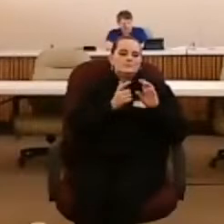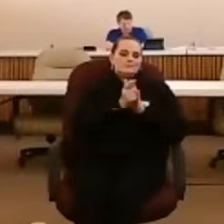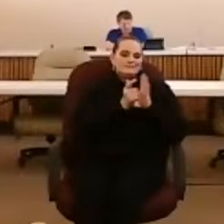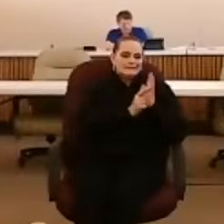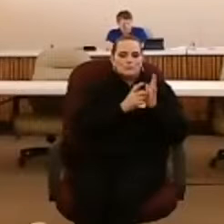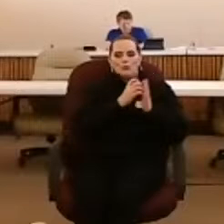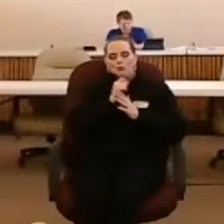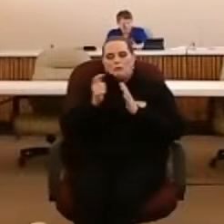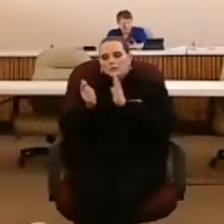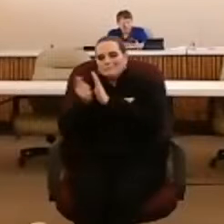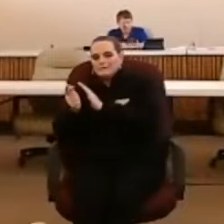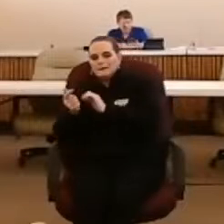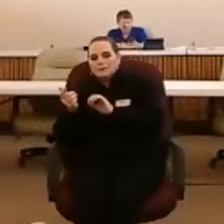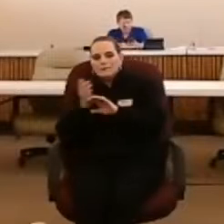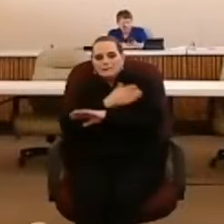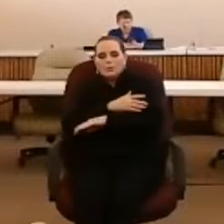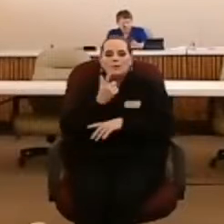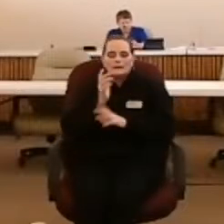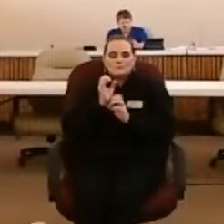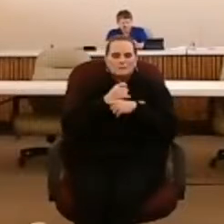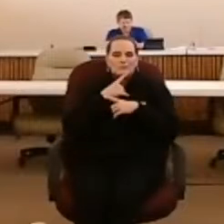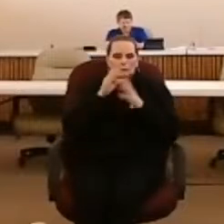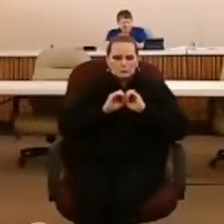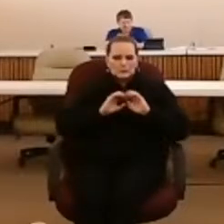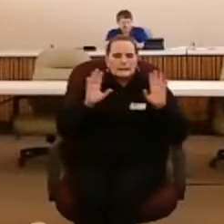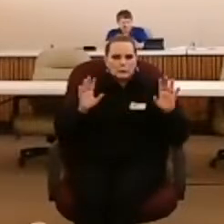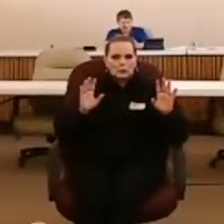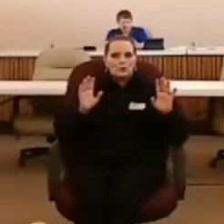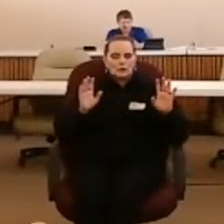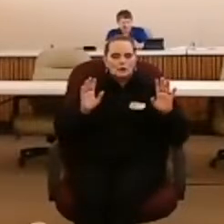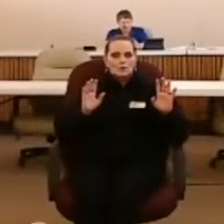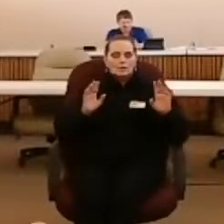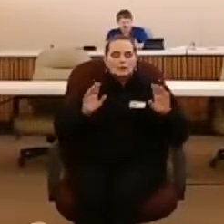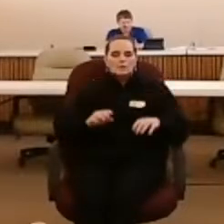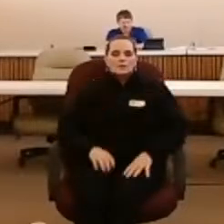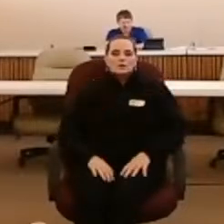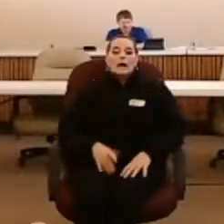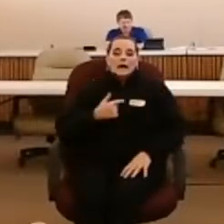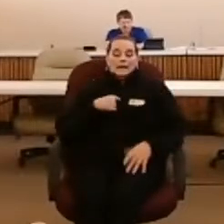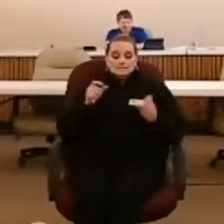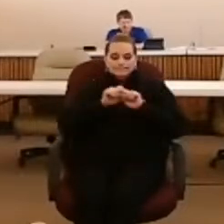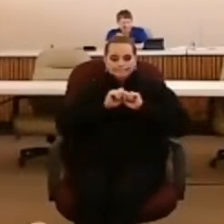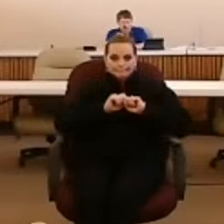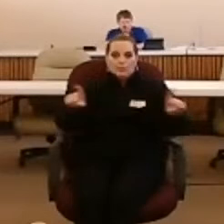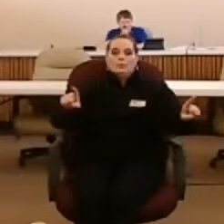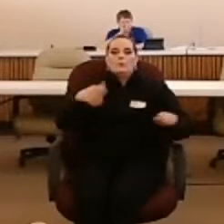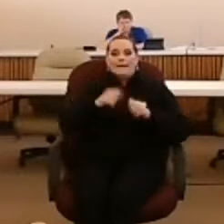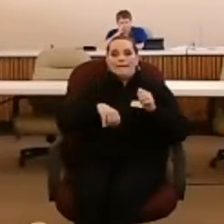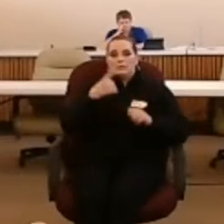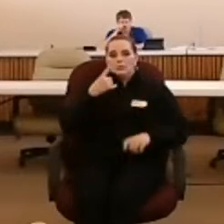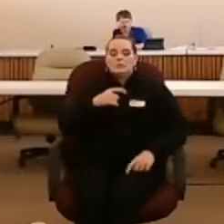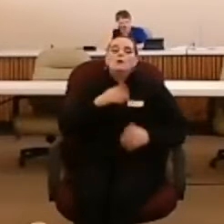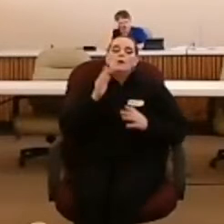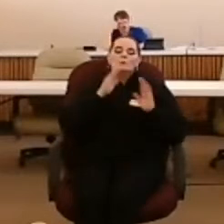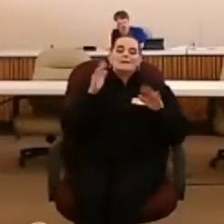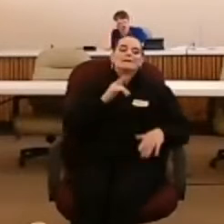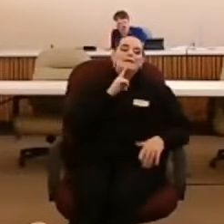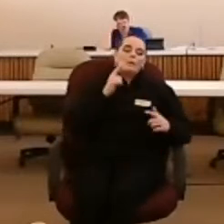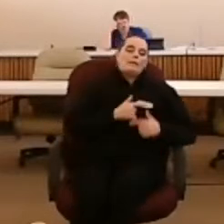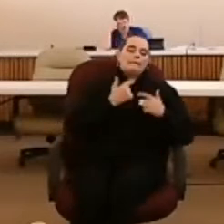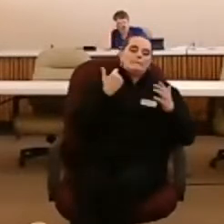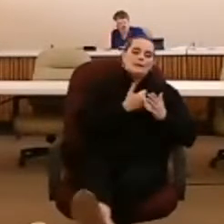clarified it. So to have sent that out to everybody whose house is next to